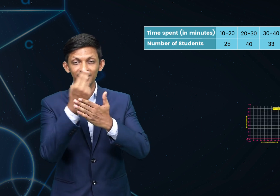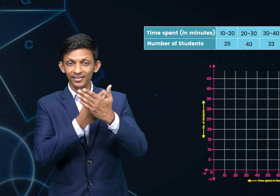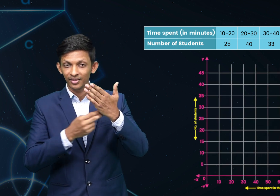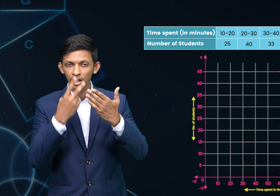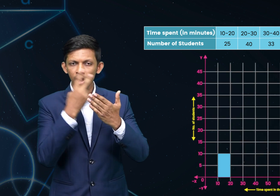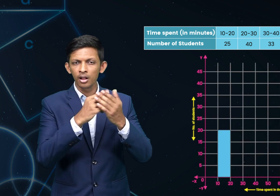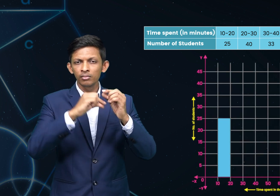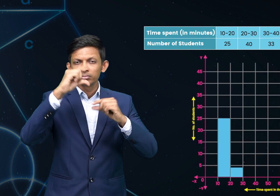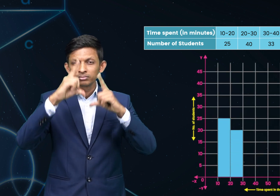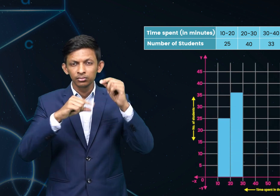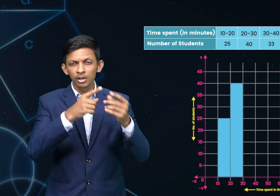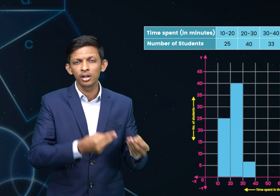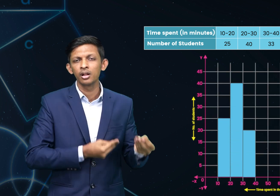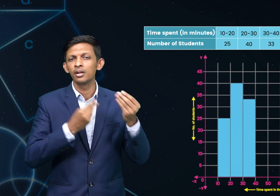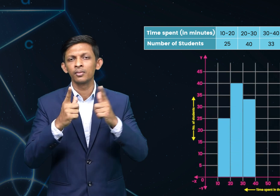Draw a histogram for the given data.